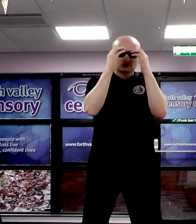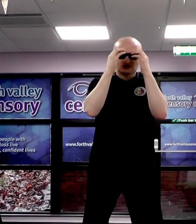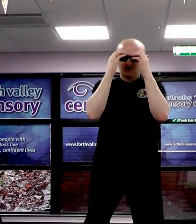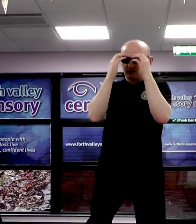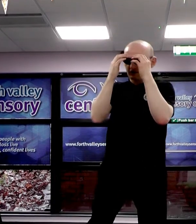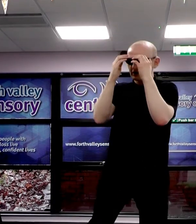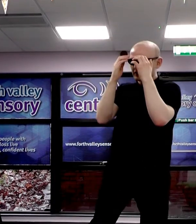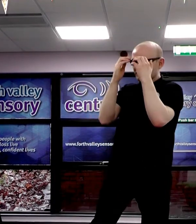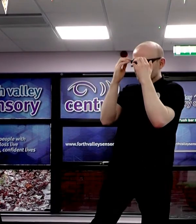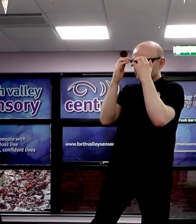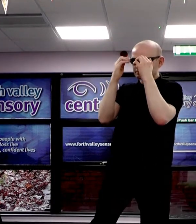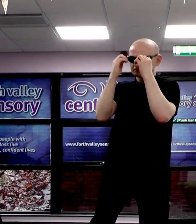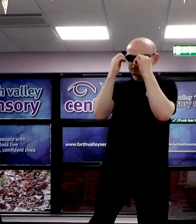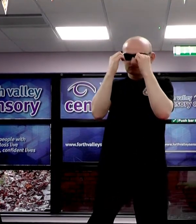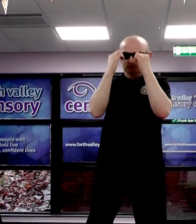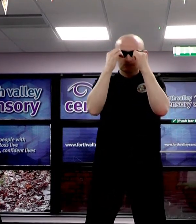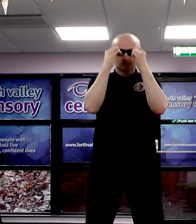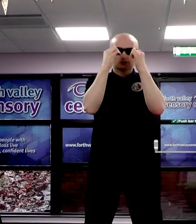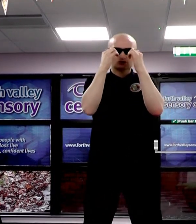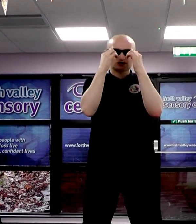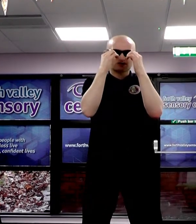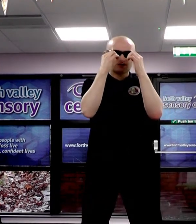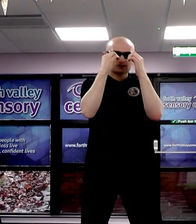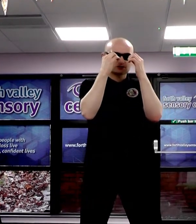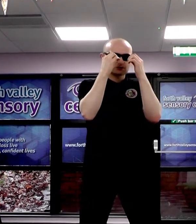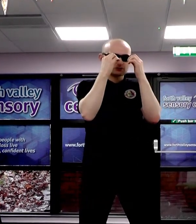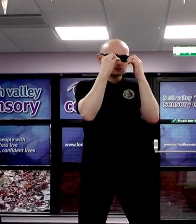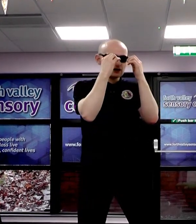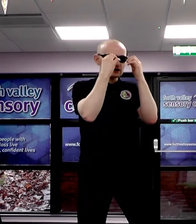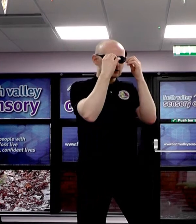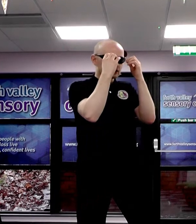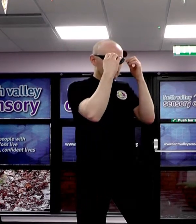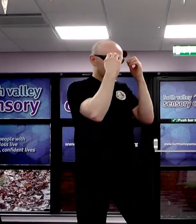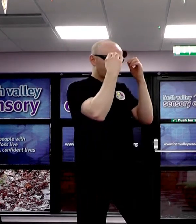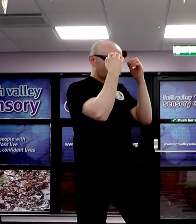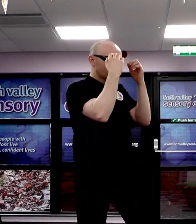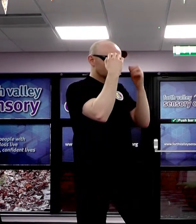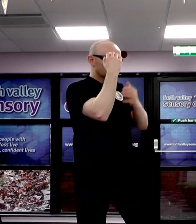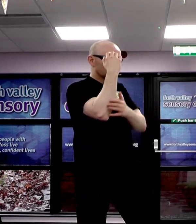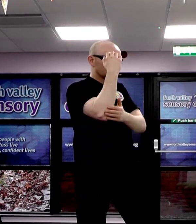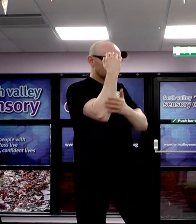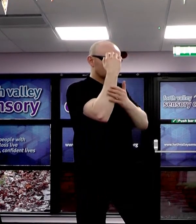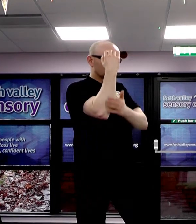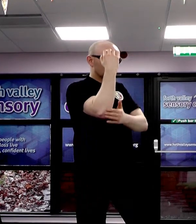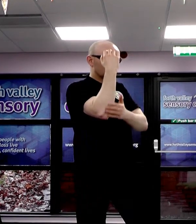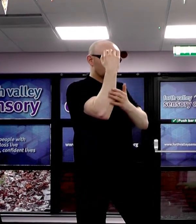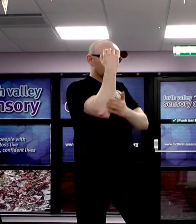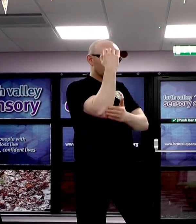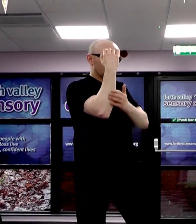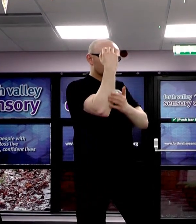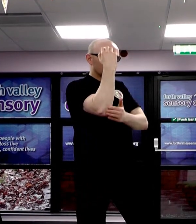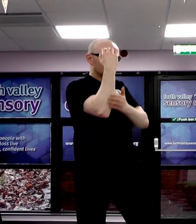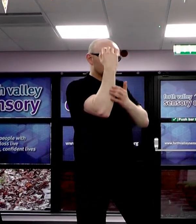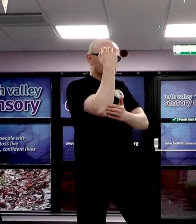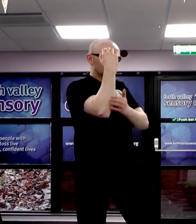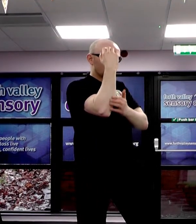transfer to the left, transfer to the right, and you feel your body